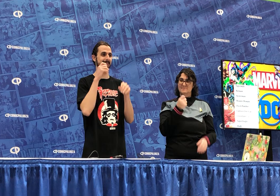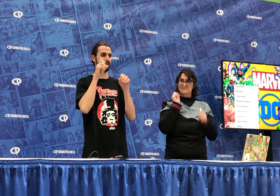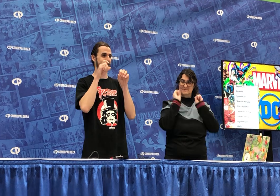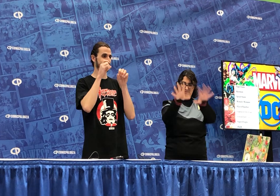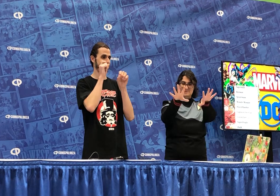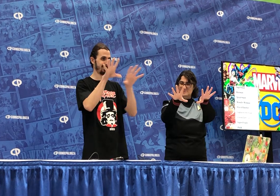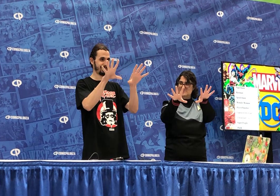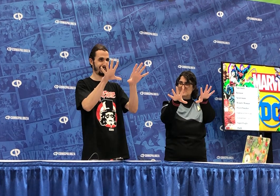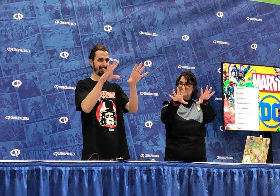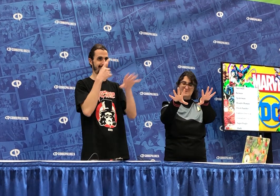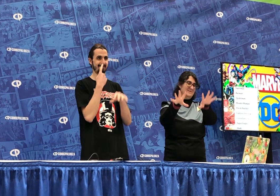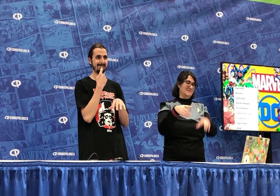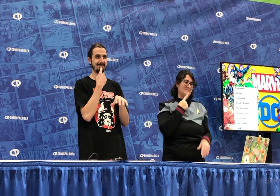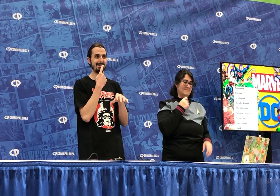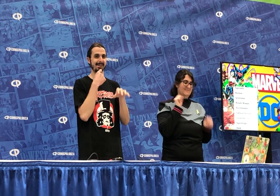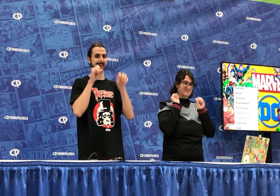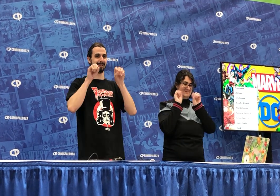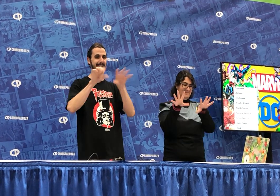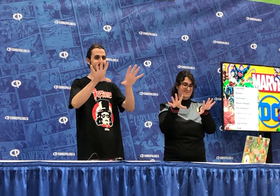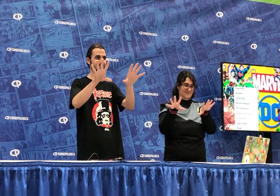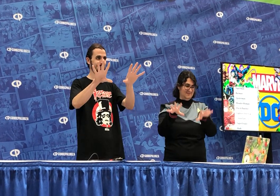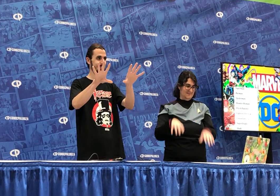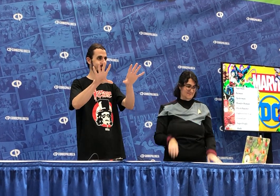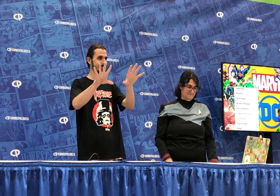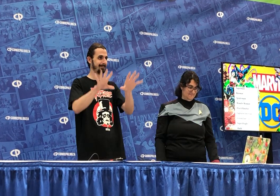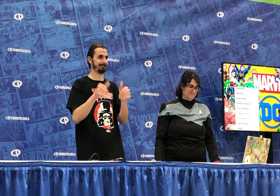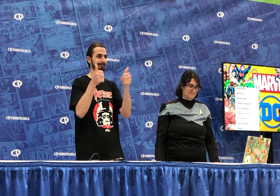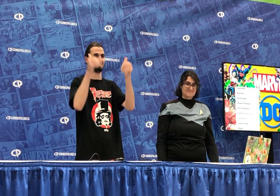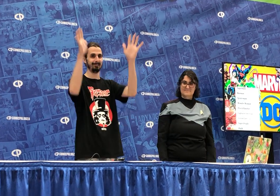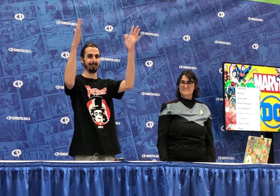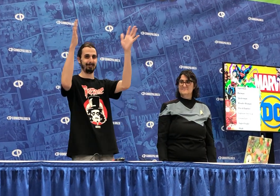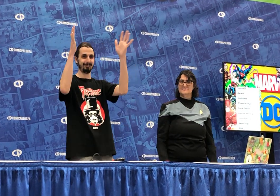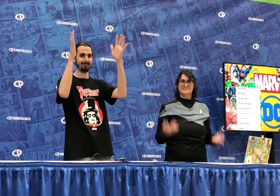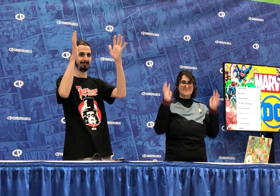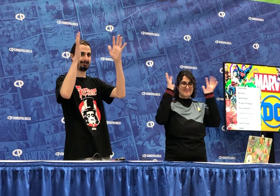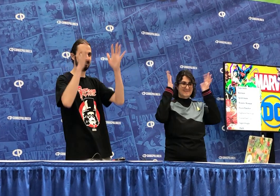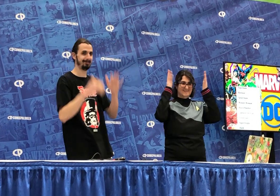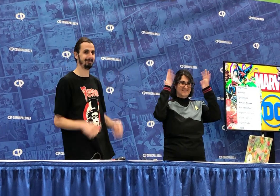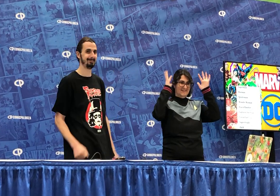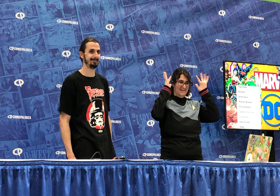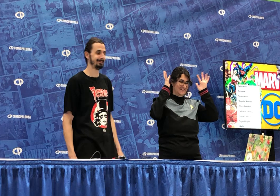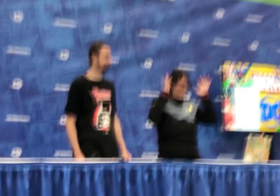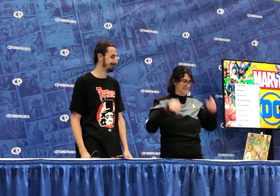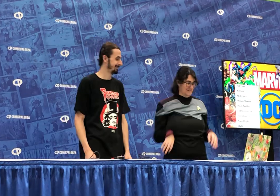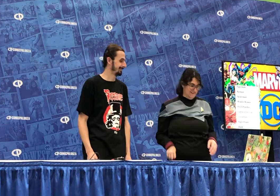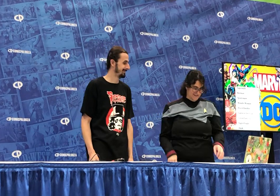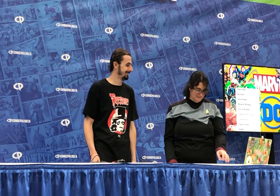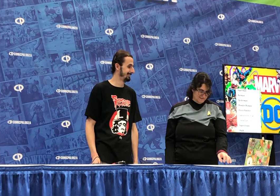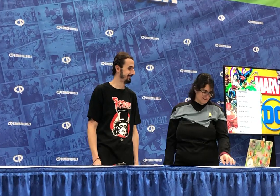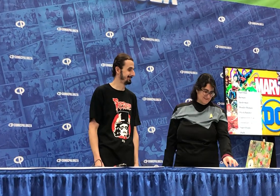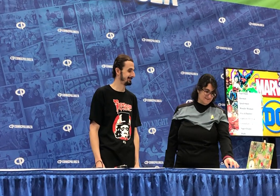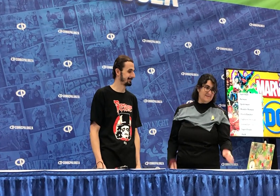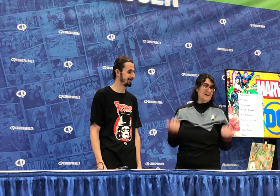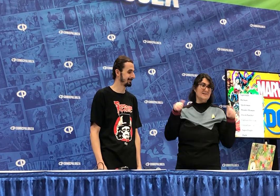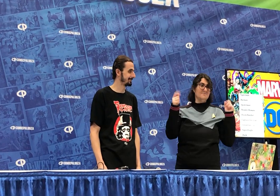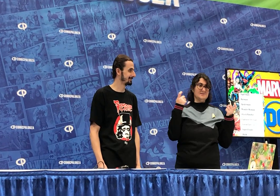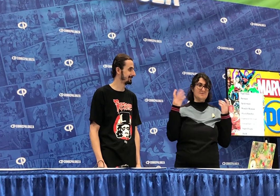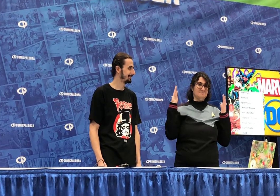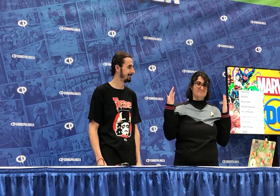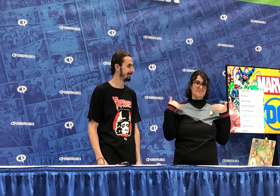Scarlet Witch. Scarlet Witch. All right, great job. Woo. Do you guys have